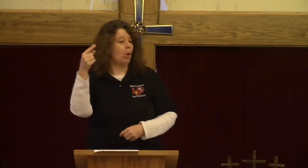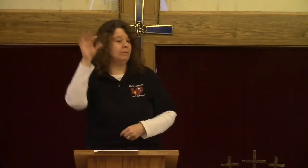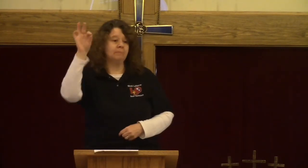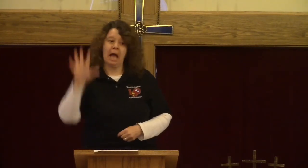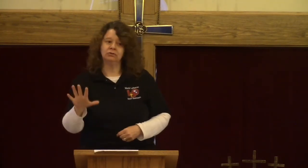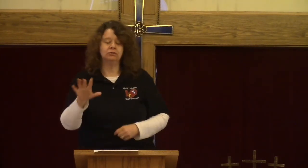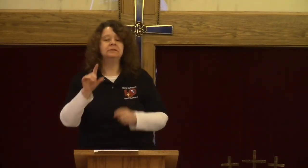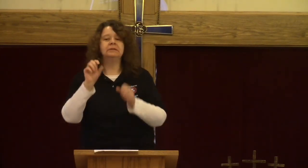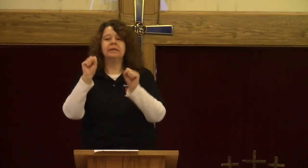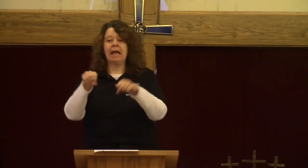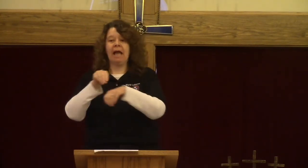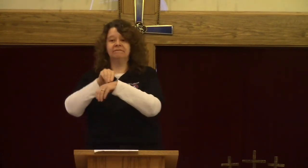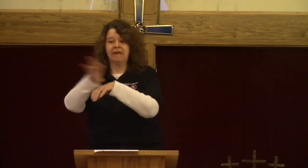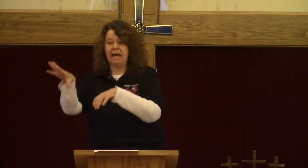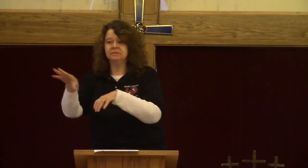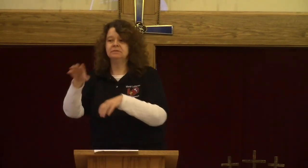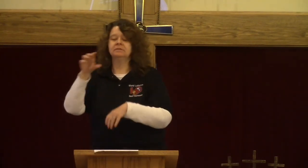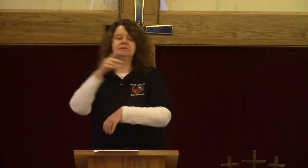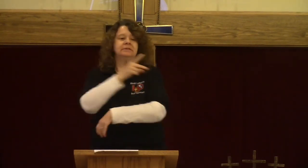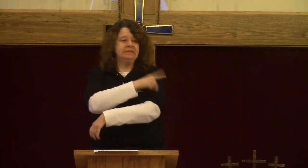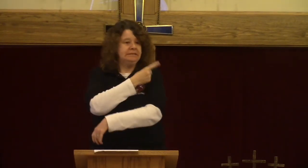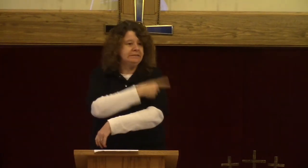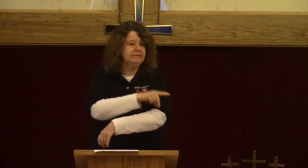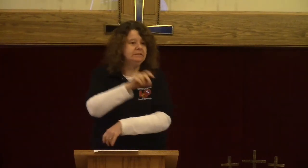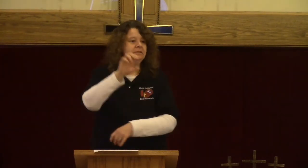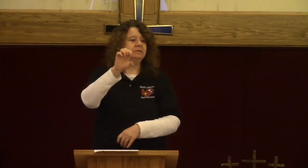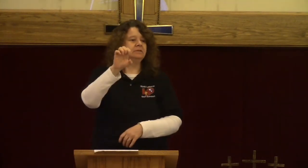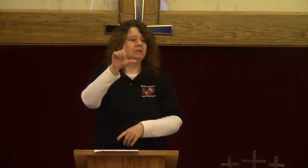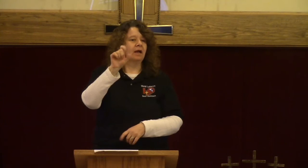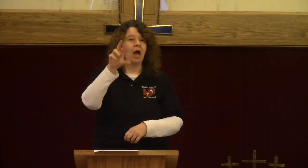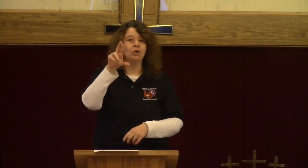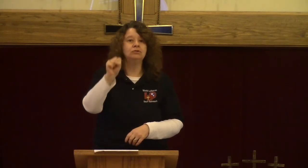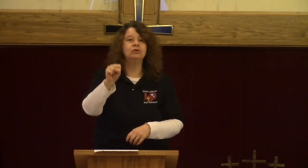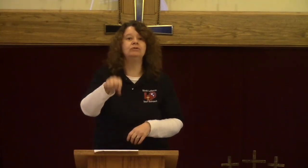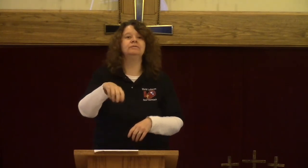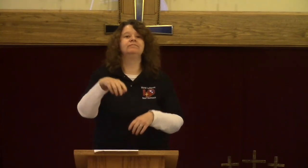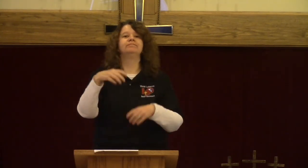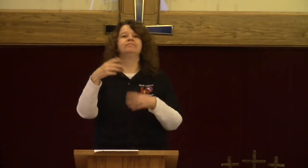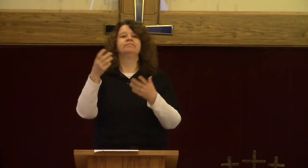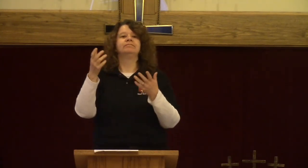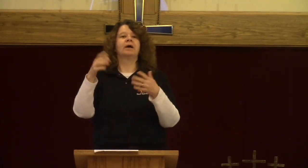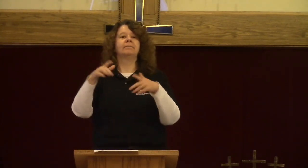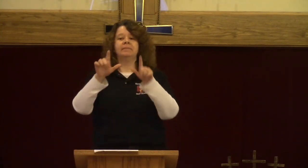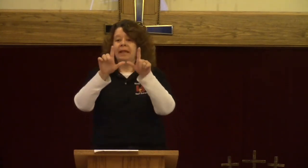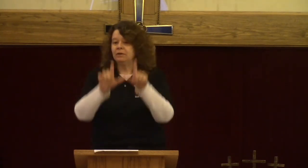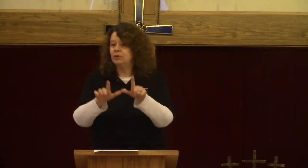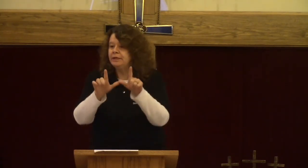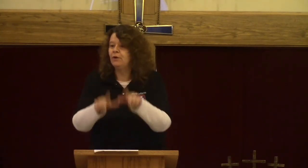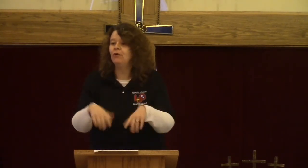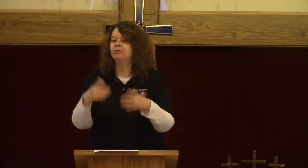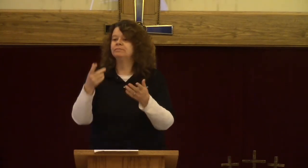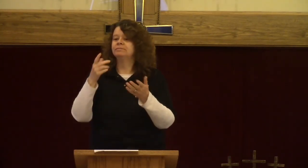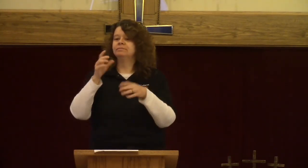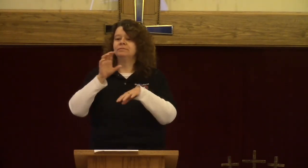pastor. But it doesn't only have to be affect the pastor, but it affects elders,